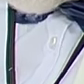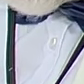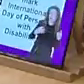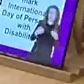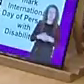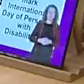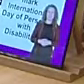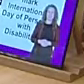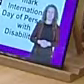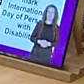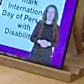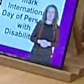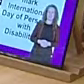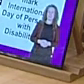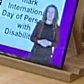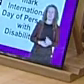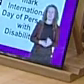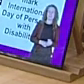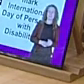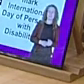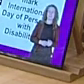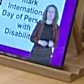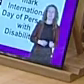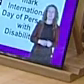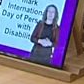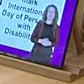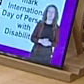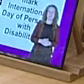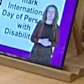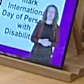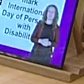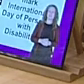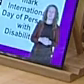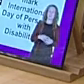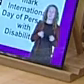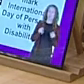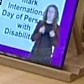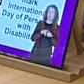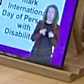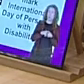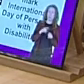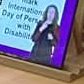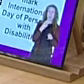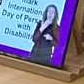participation. Also, my thanks go to the many